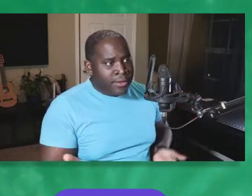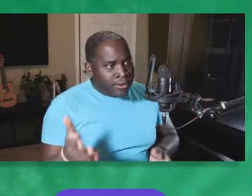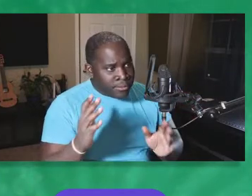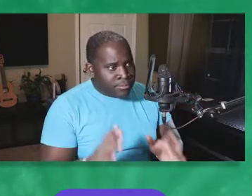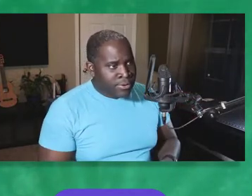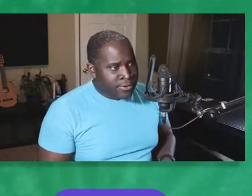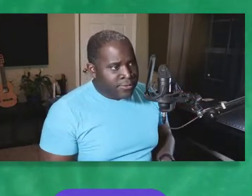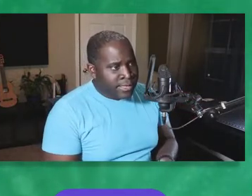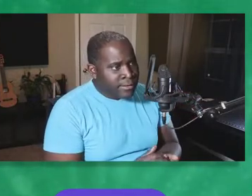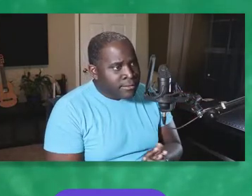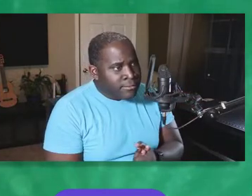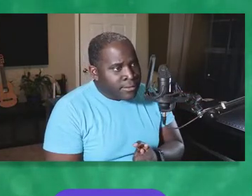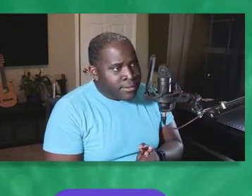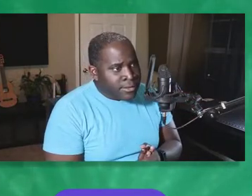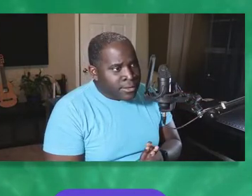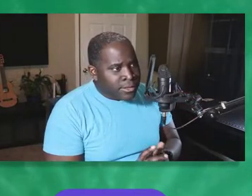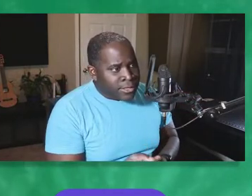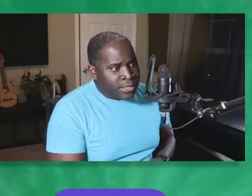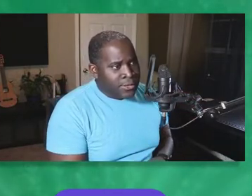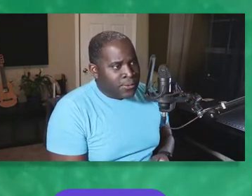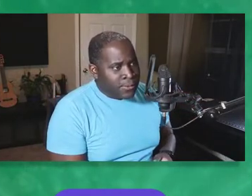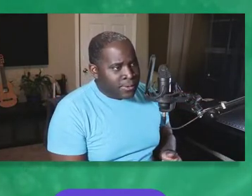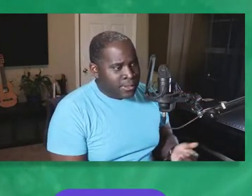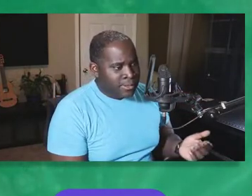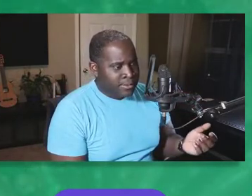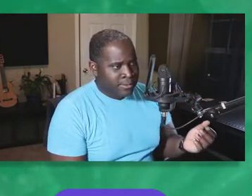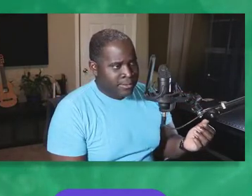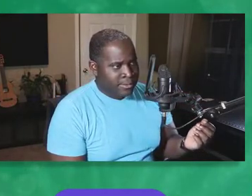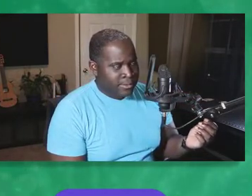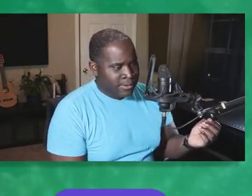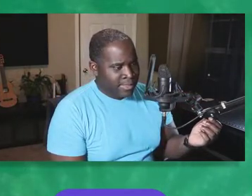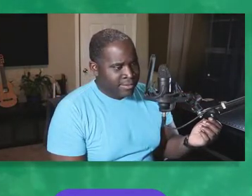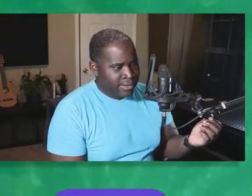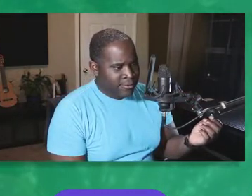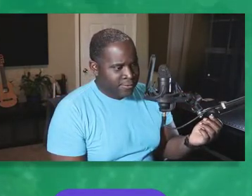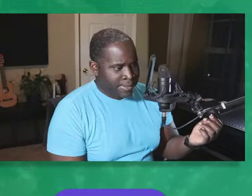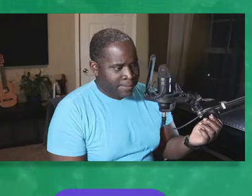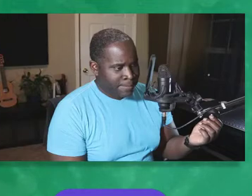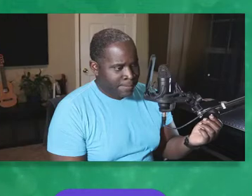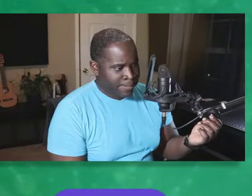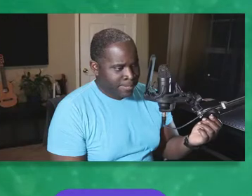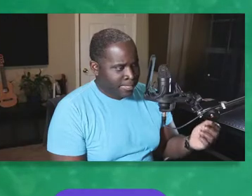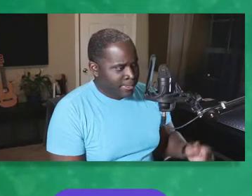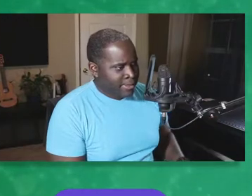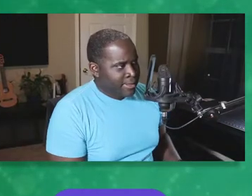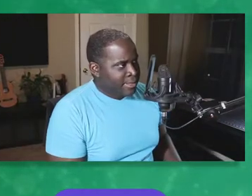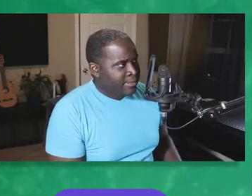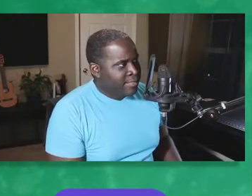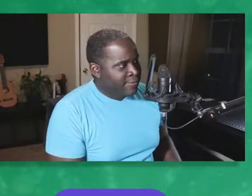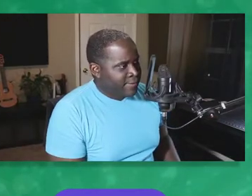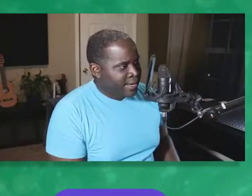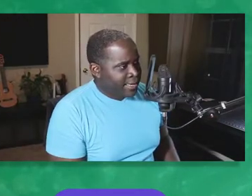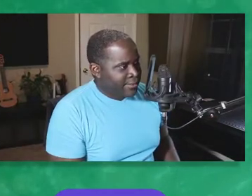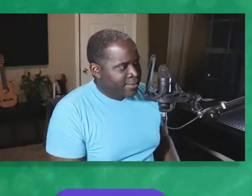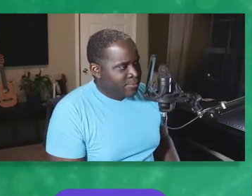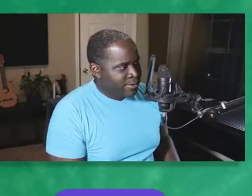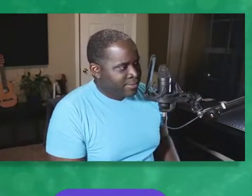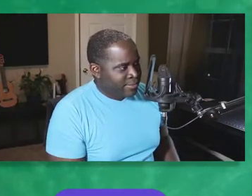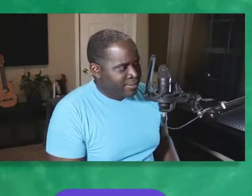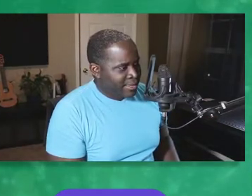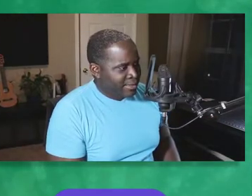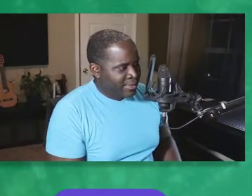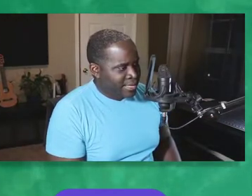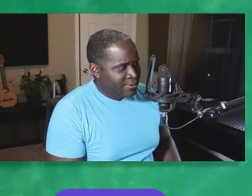bring servant person fear you. Oh, that's an interesting. Let's find out. Let's